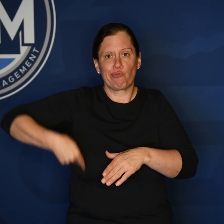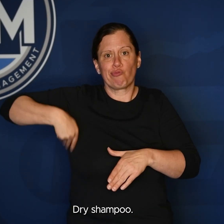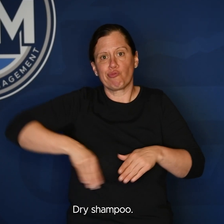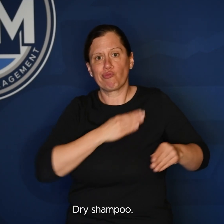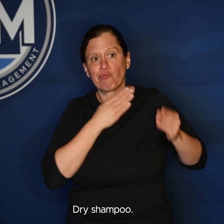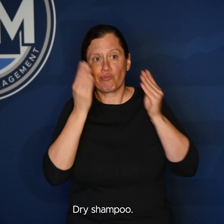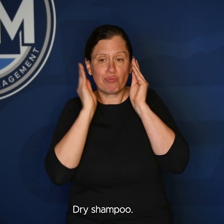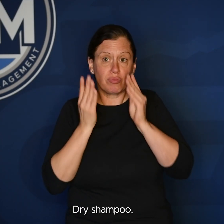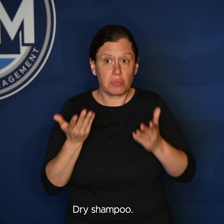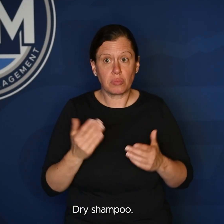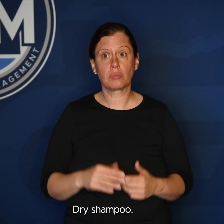Dry shampoo.